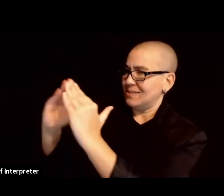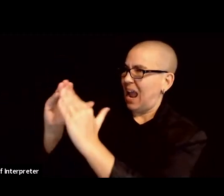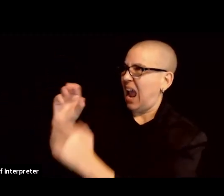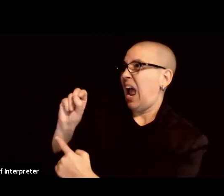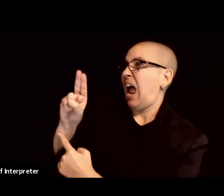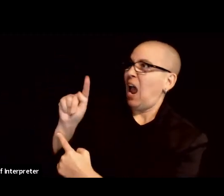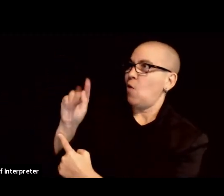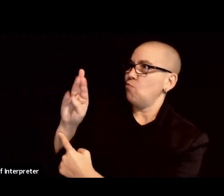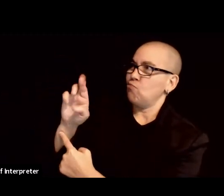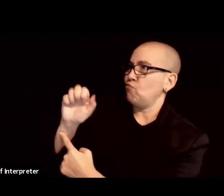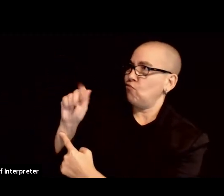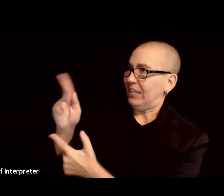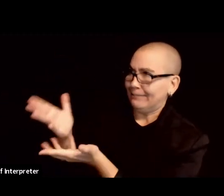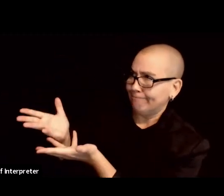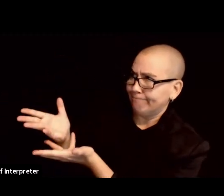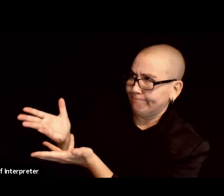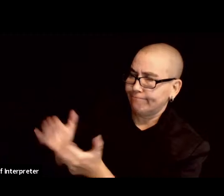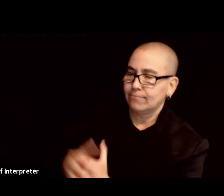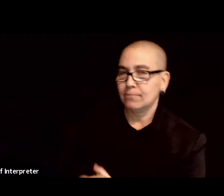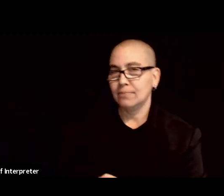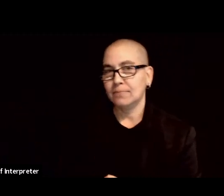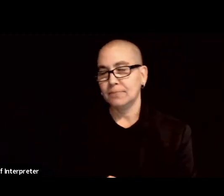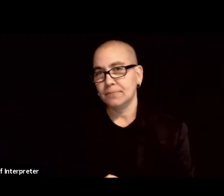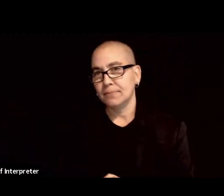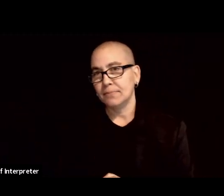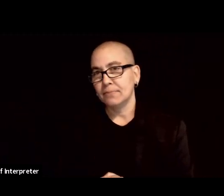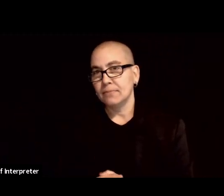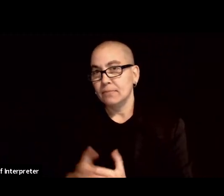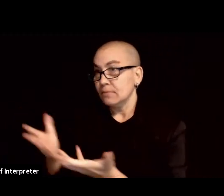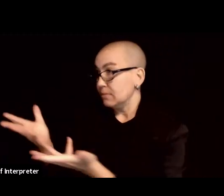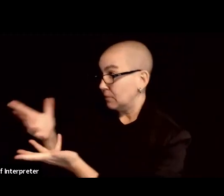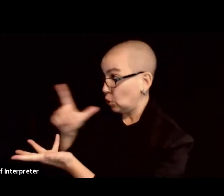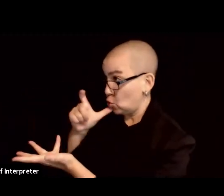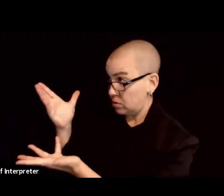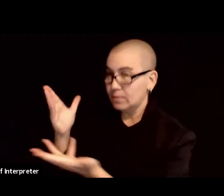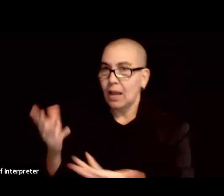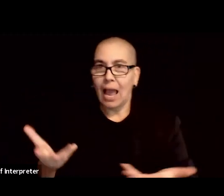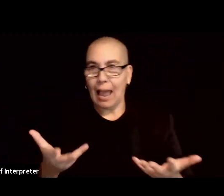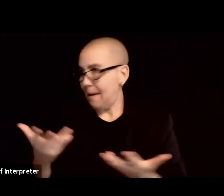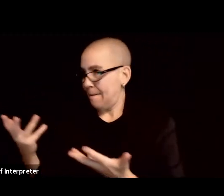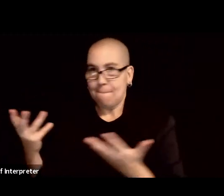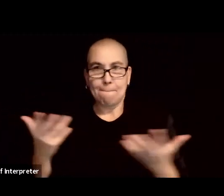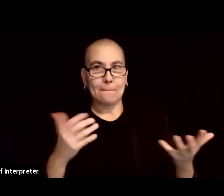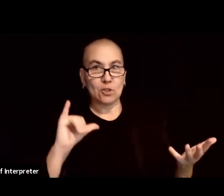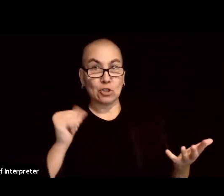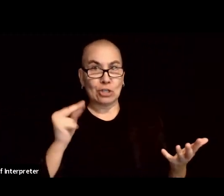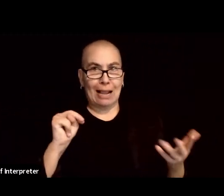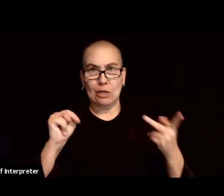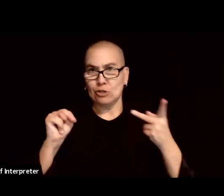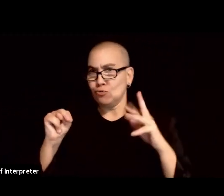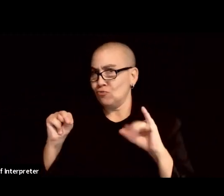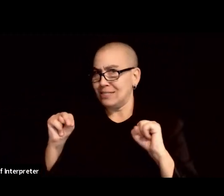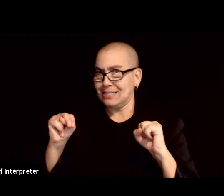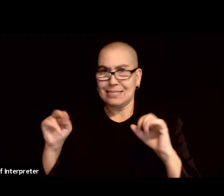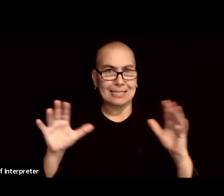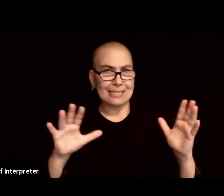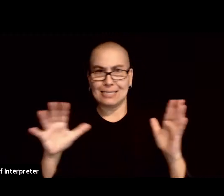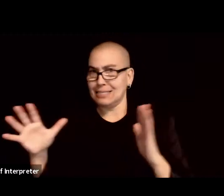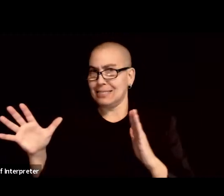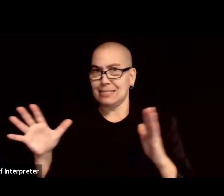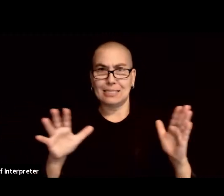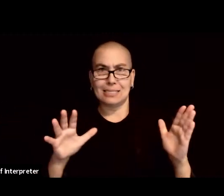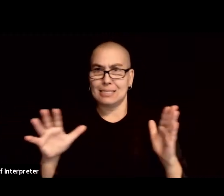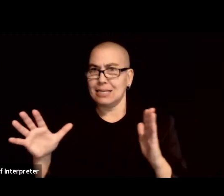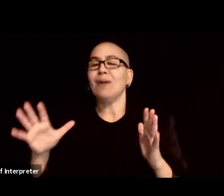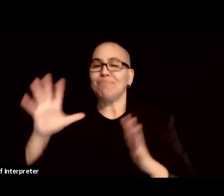Commissioner, are you speaking or do you? Yeah, want me thank to- you. Thank you, Chris. I was intending to hand it off to you, but I was